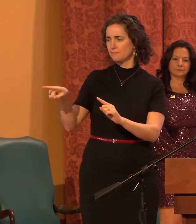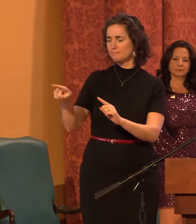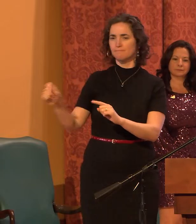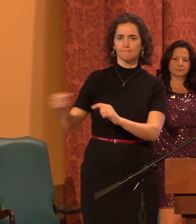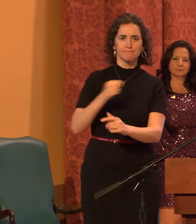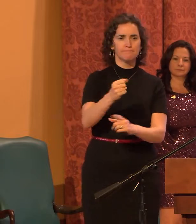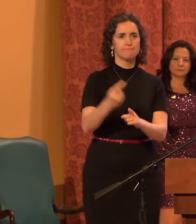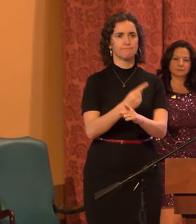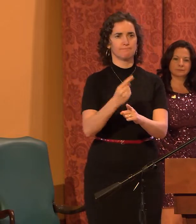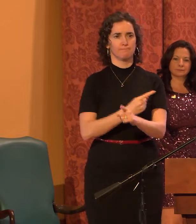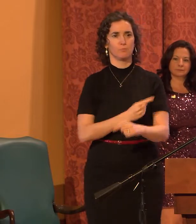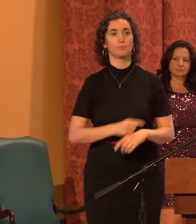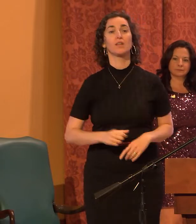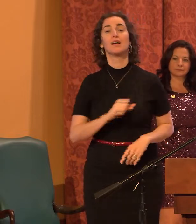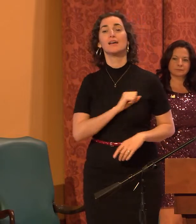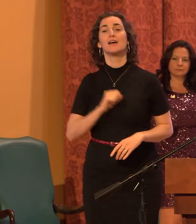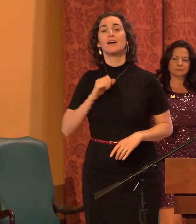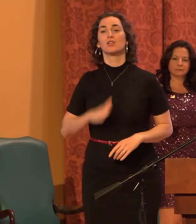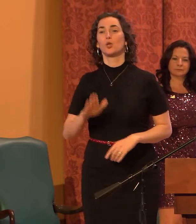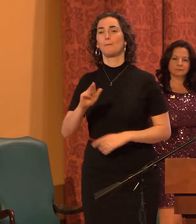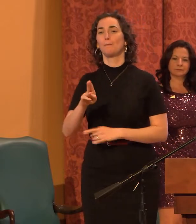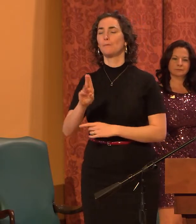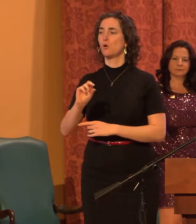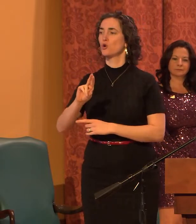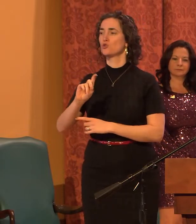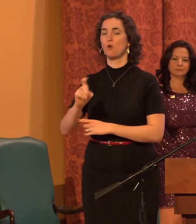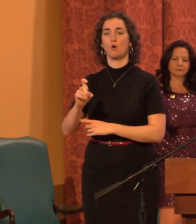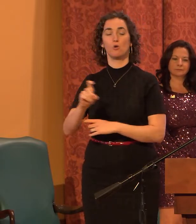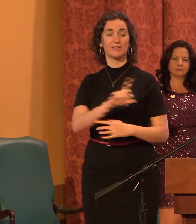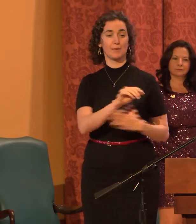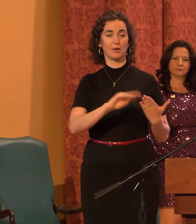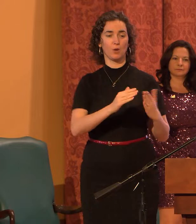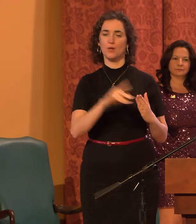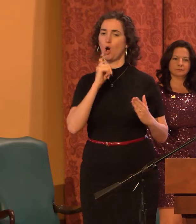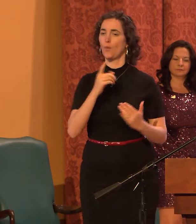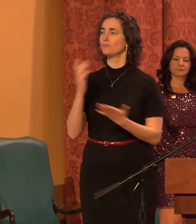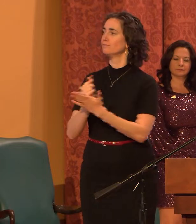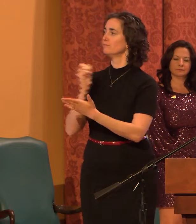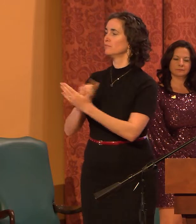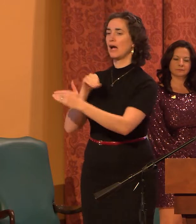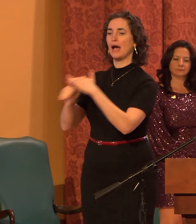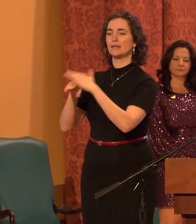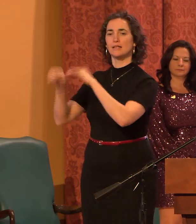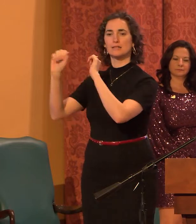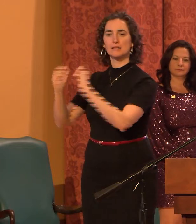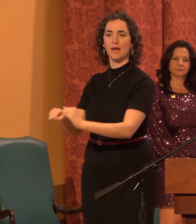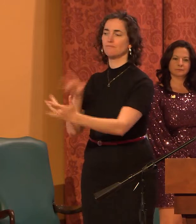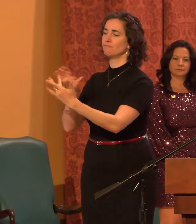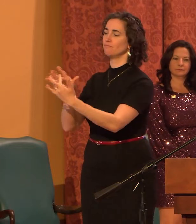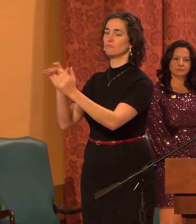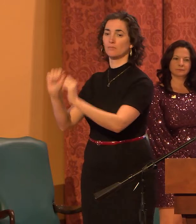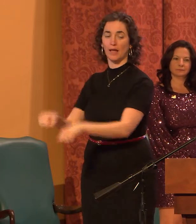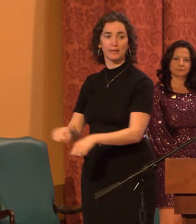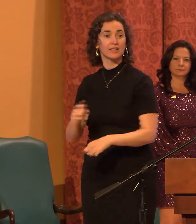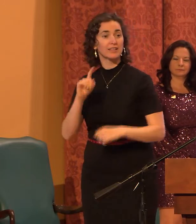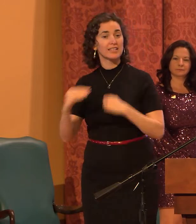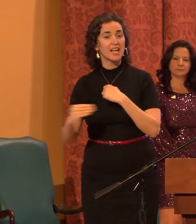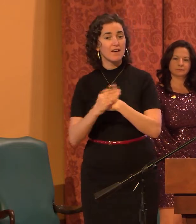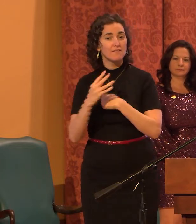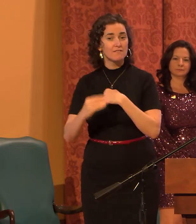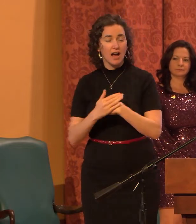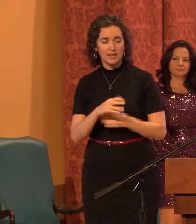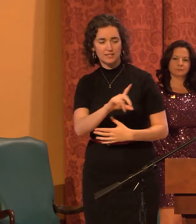Senator Boudreaux has always been accessible to the disability community. If you need advice on